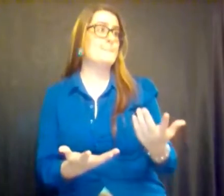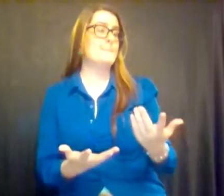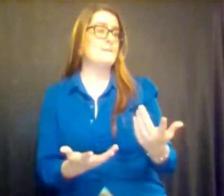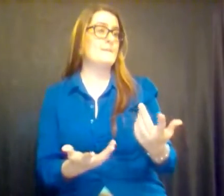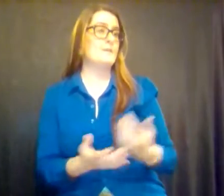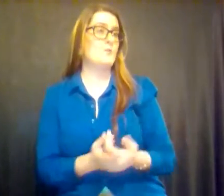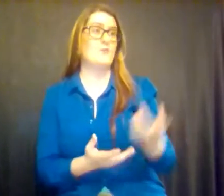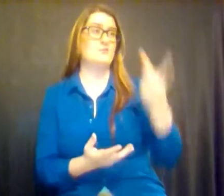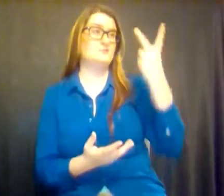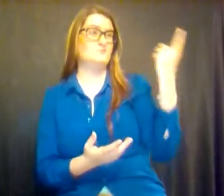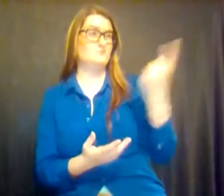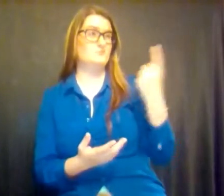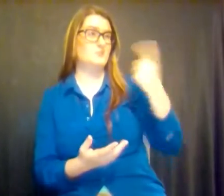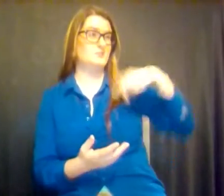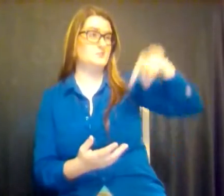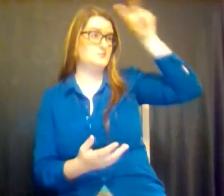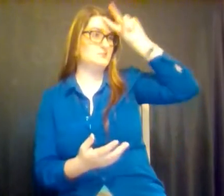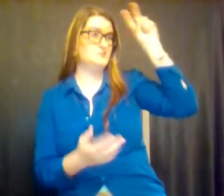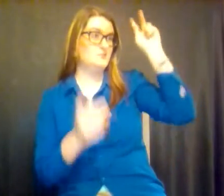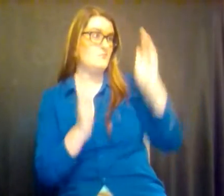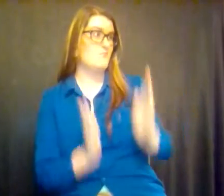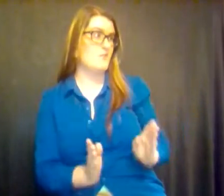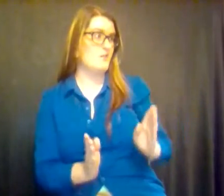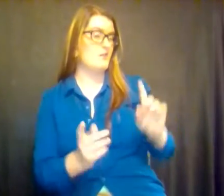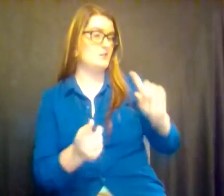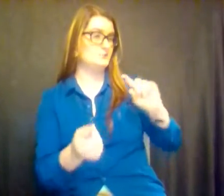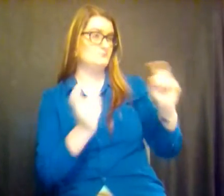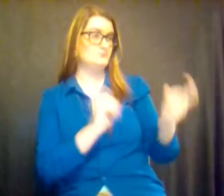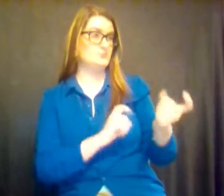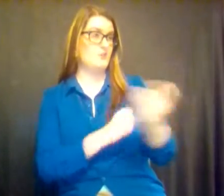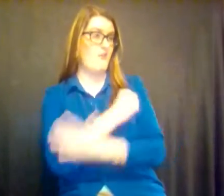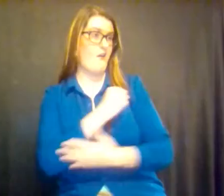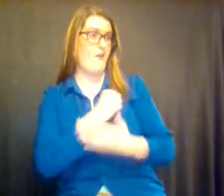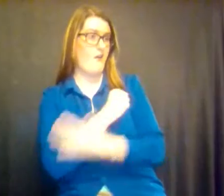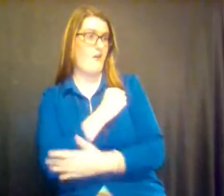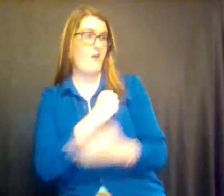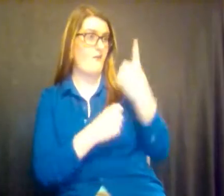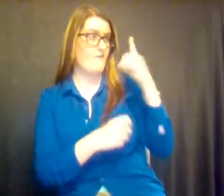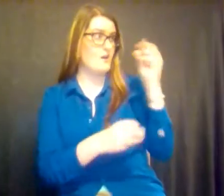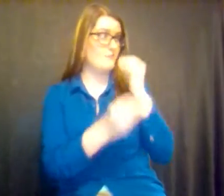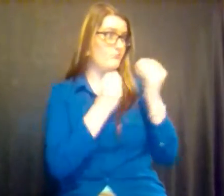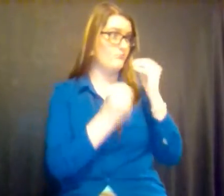dummy would swap a whole country for a bowl of stew. But luckily for Jacob, Esau was a complete dummy.